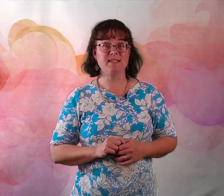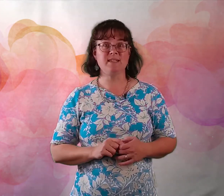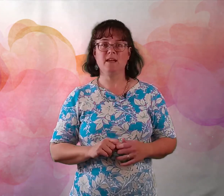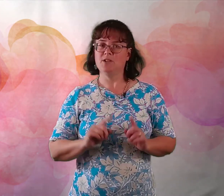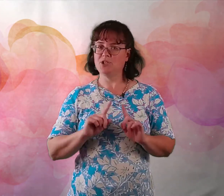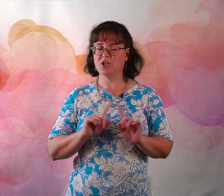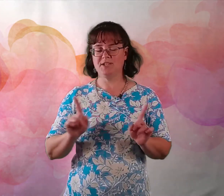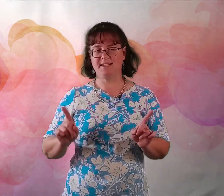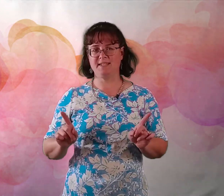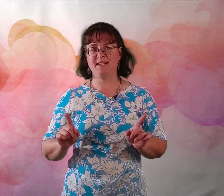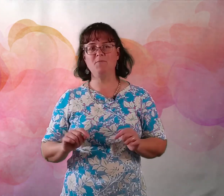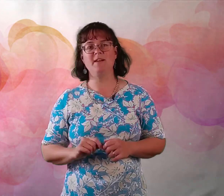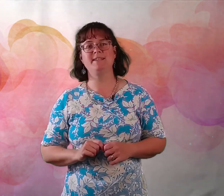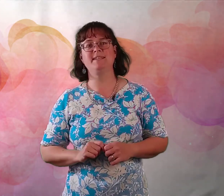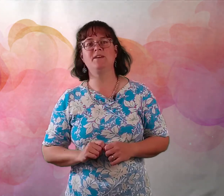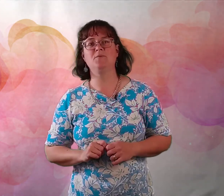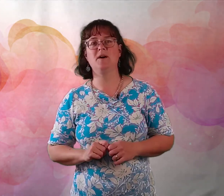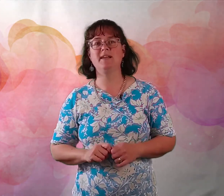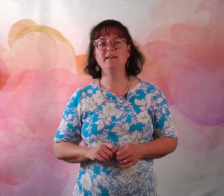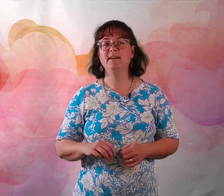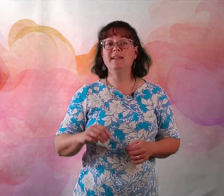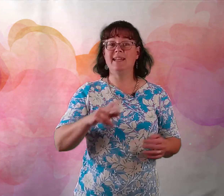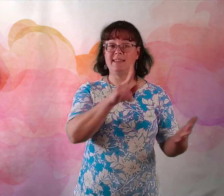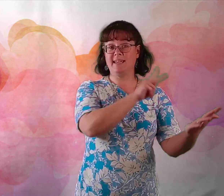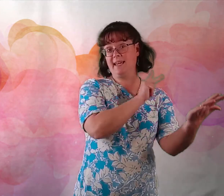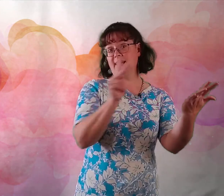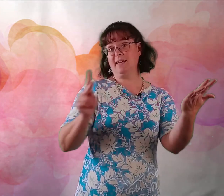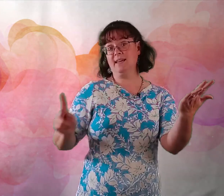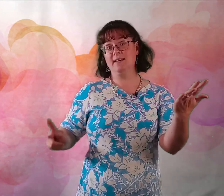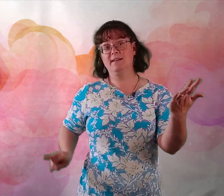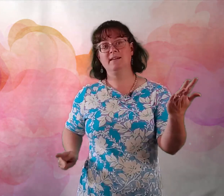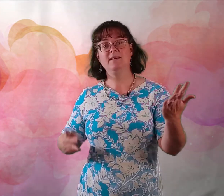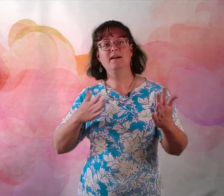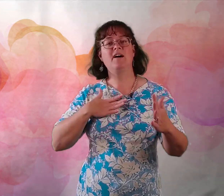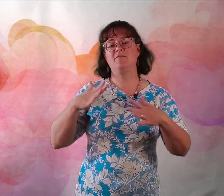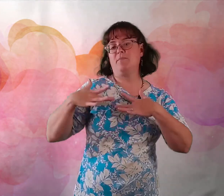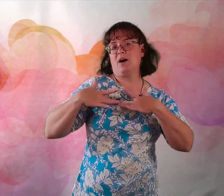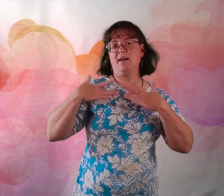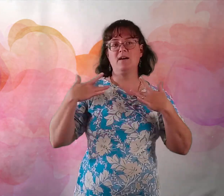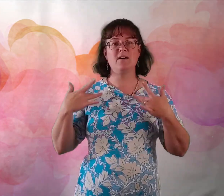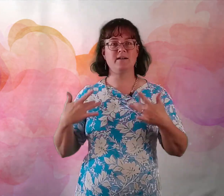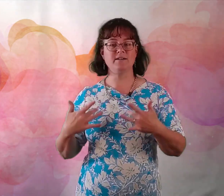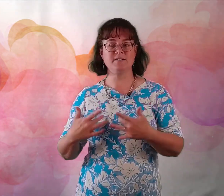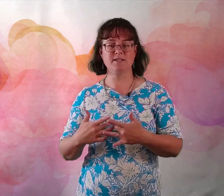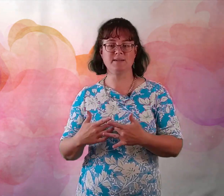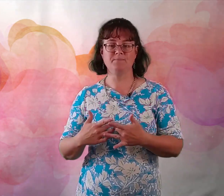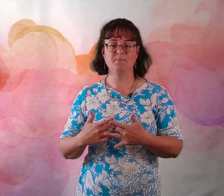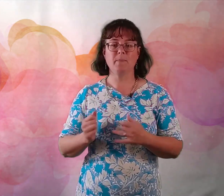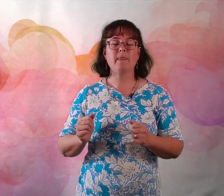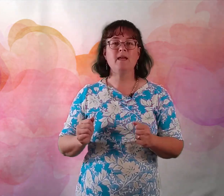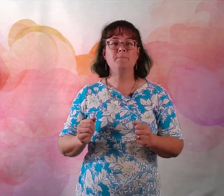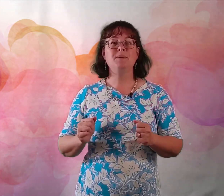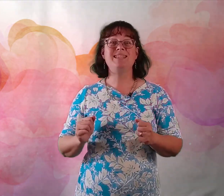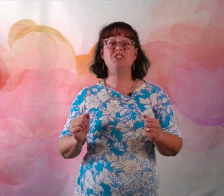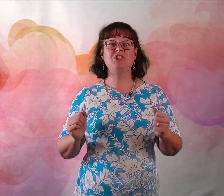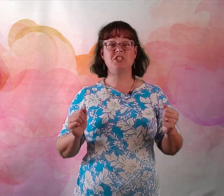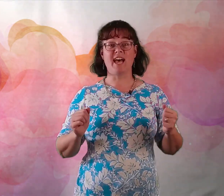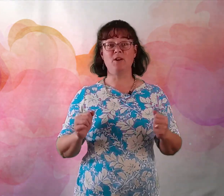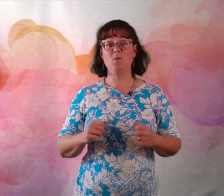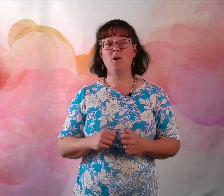this starts the same way as the other one. Let the King of my heart be the shadow where